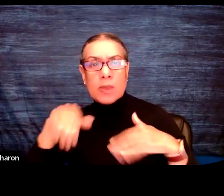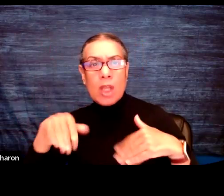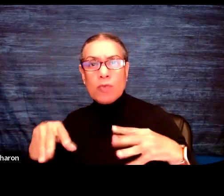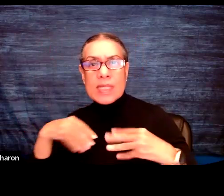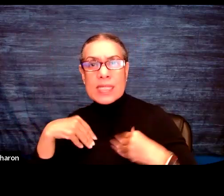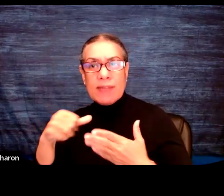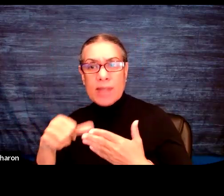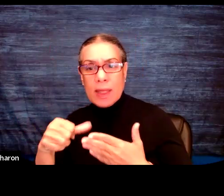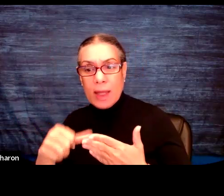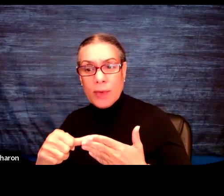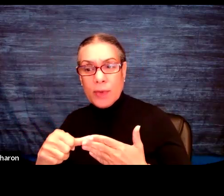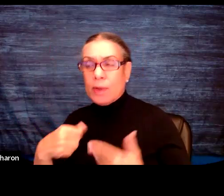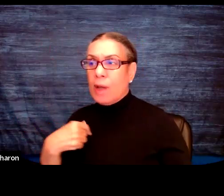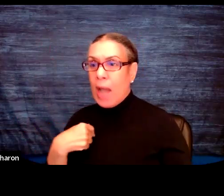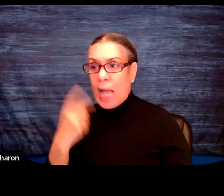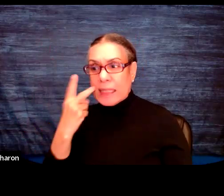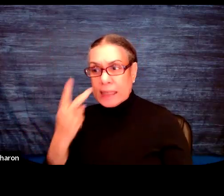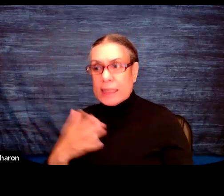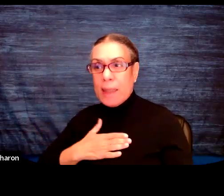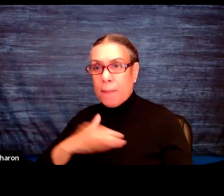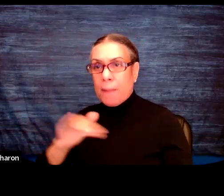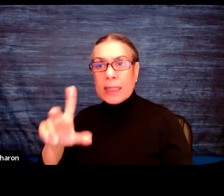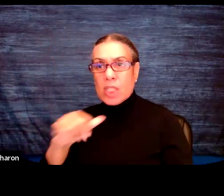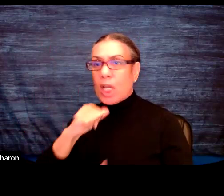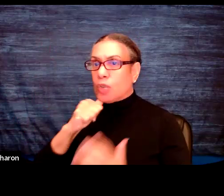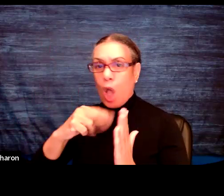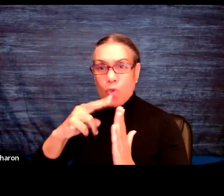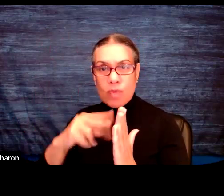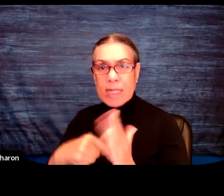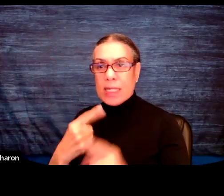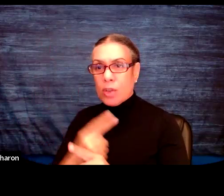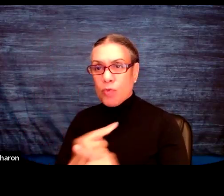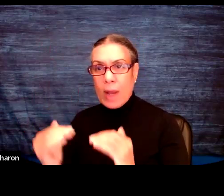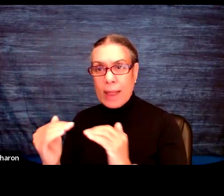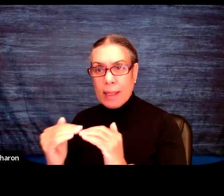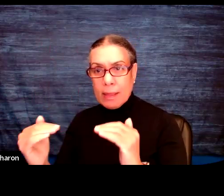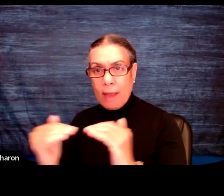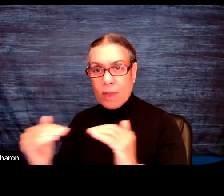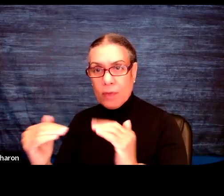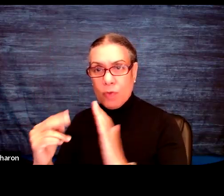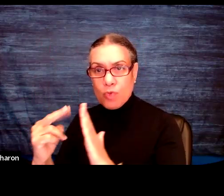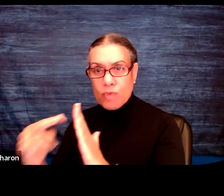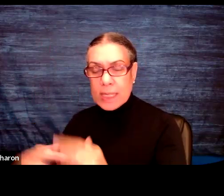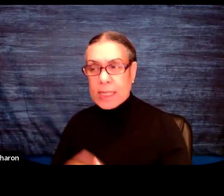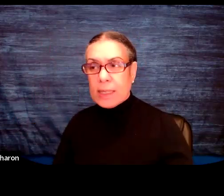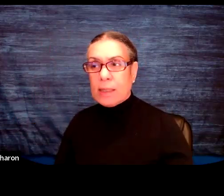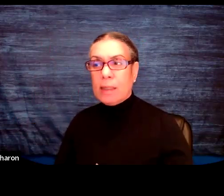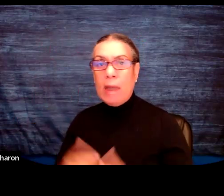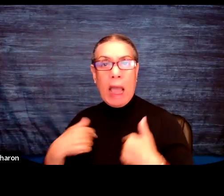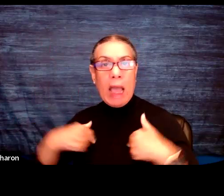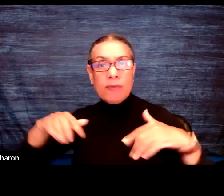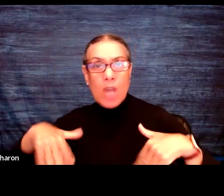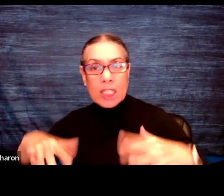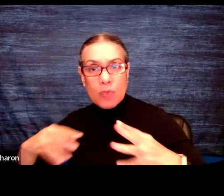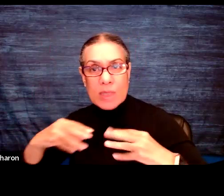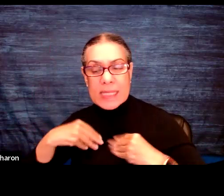letter yet, and I have seen that my child is not reading at the level that he's supposed to be reading, and I have not